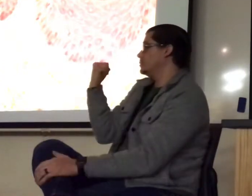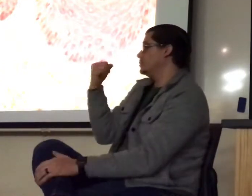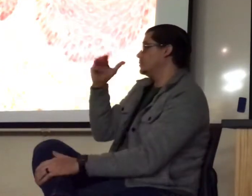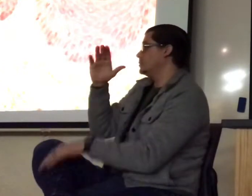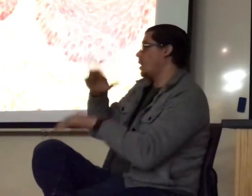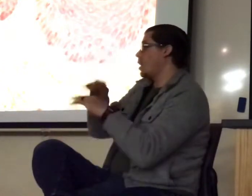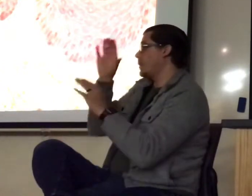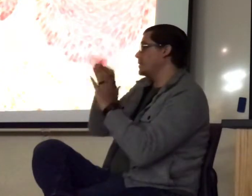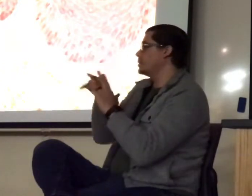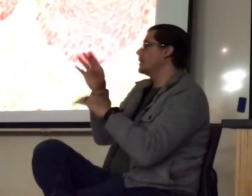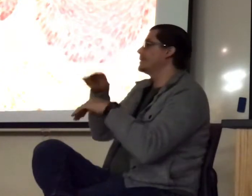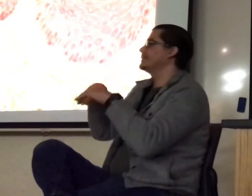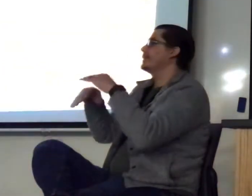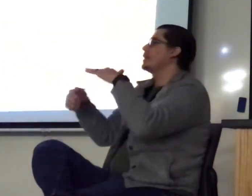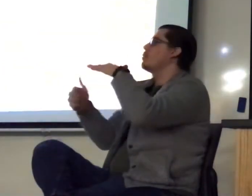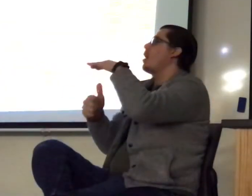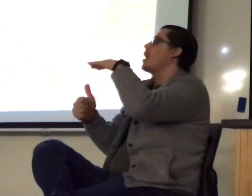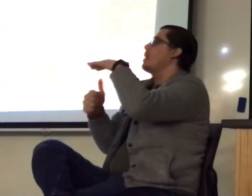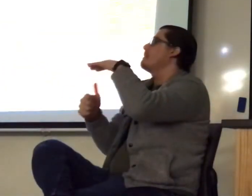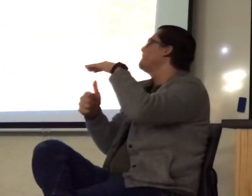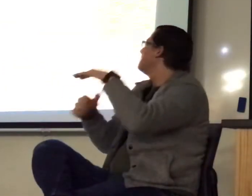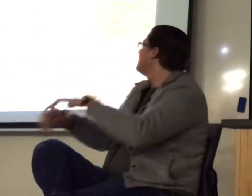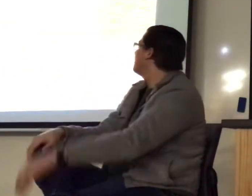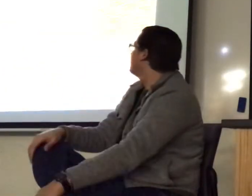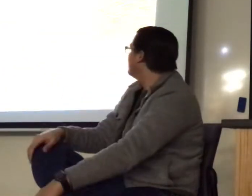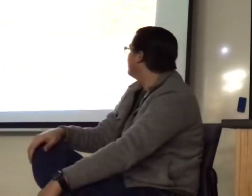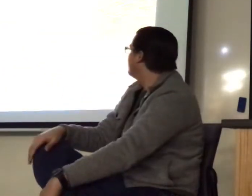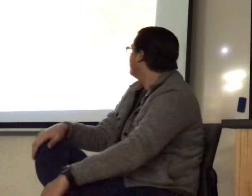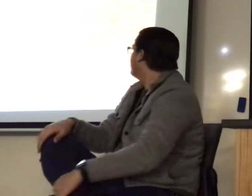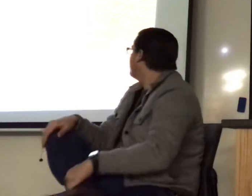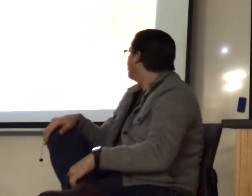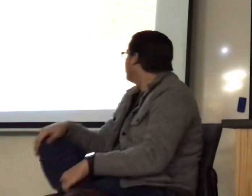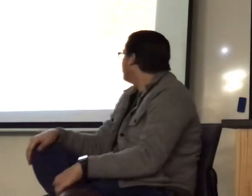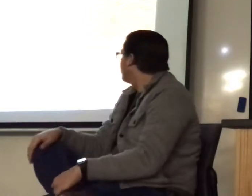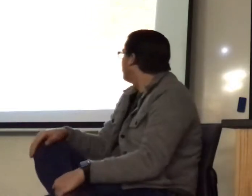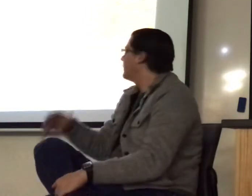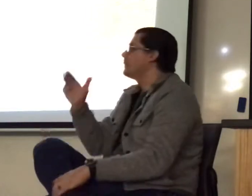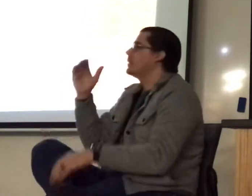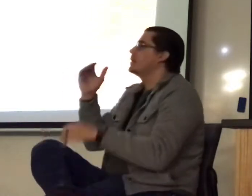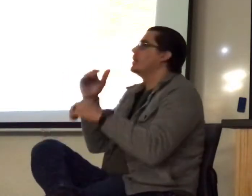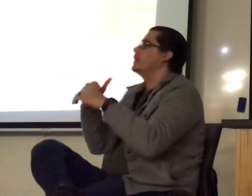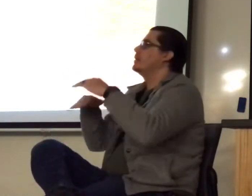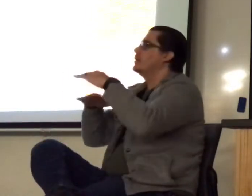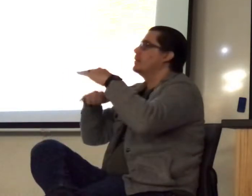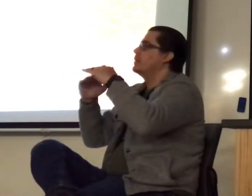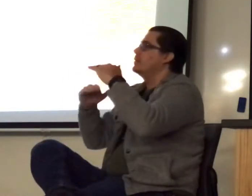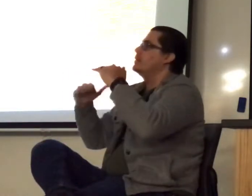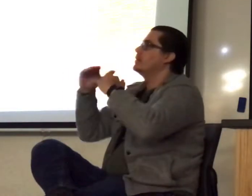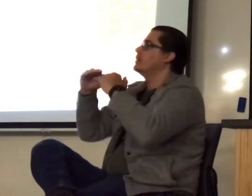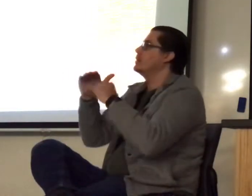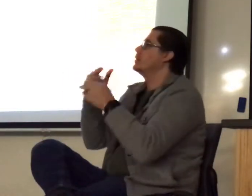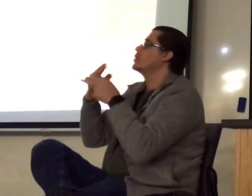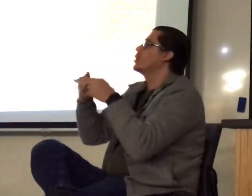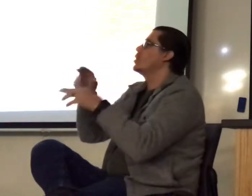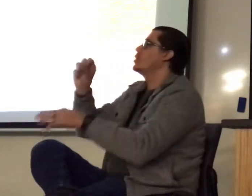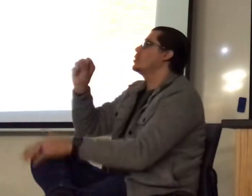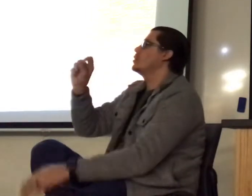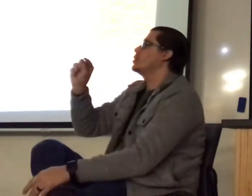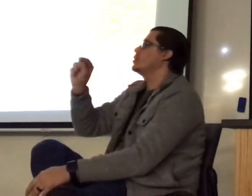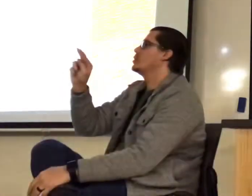So that's the bottom layer. We'll move on to the layer right above it called stratum spinosum.